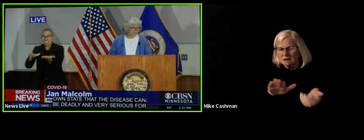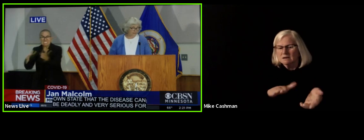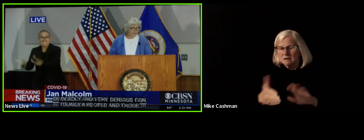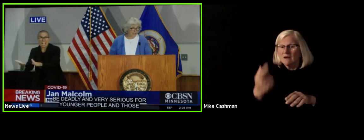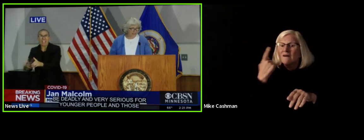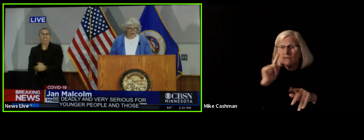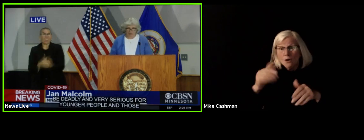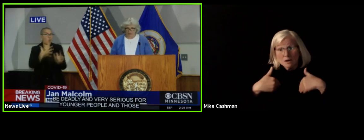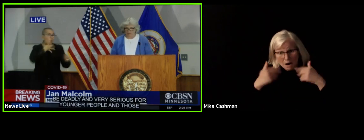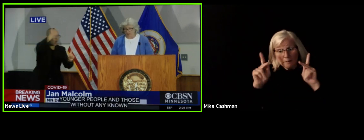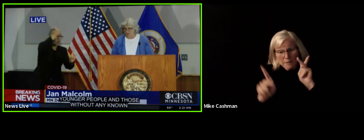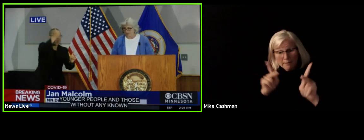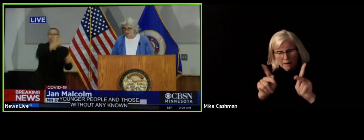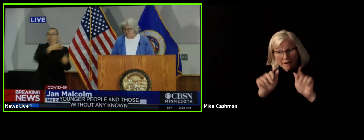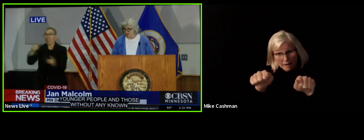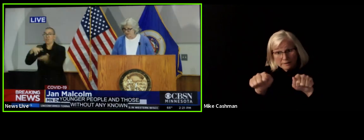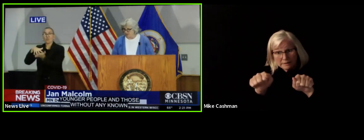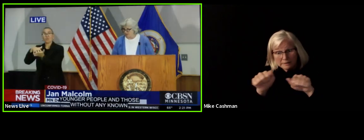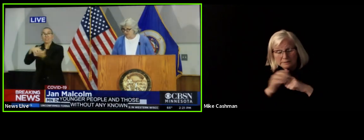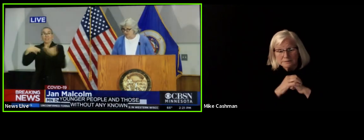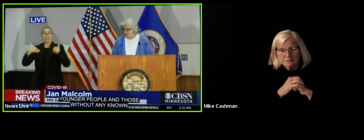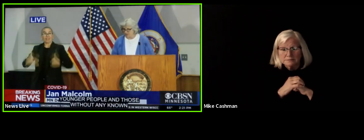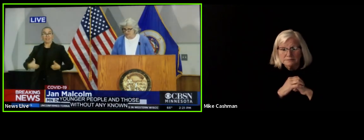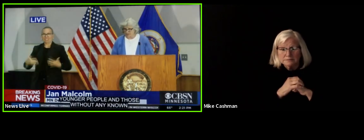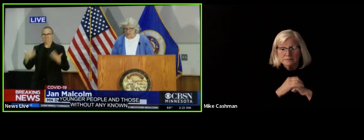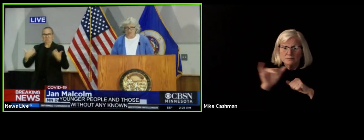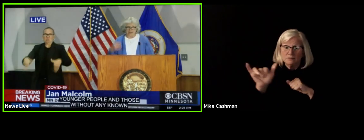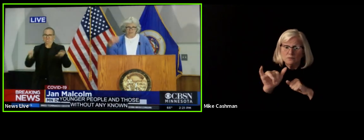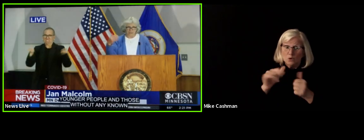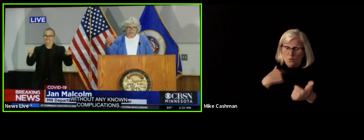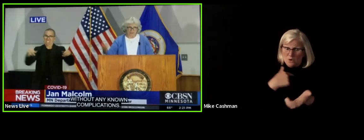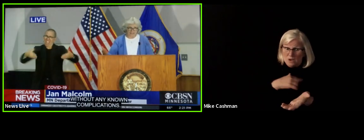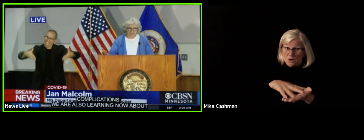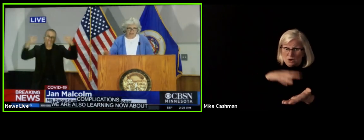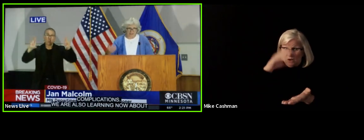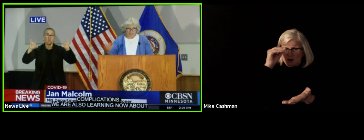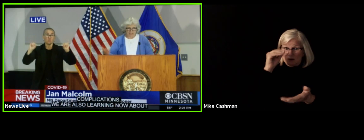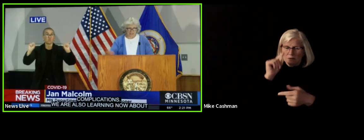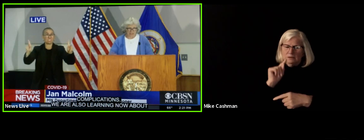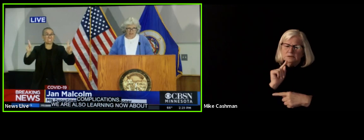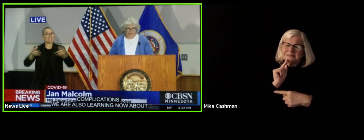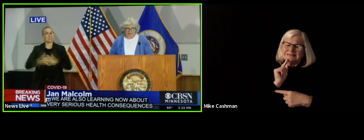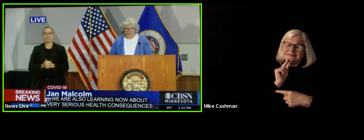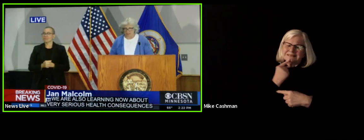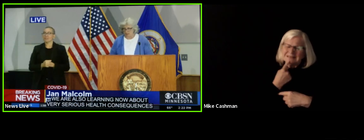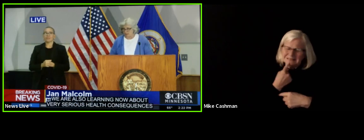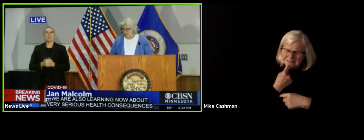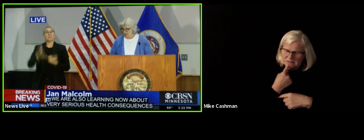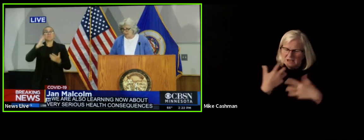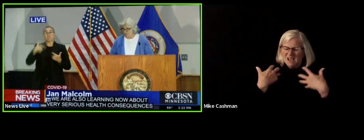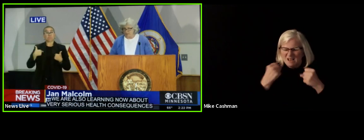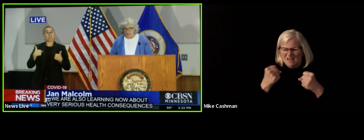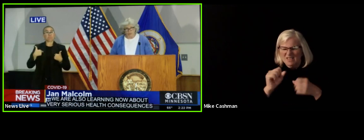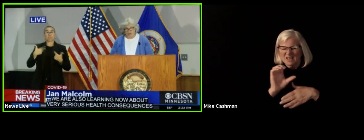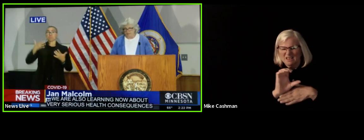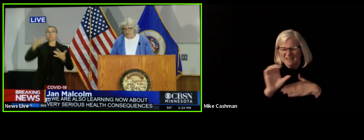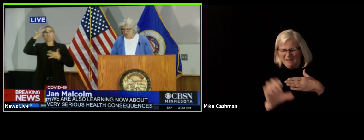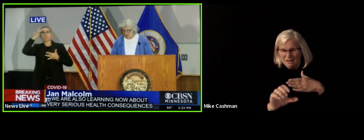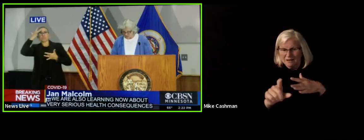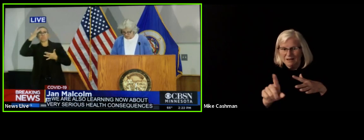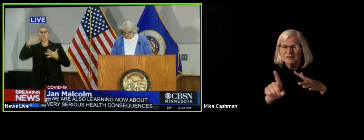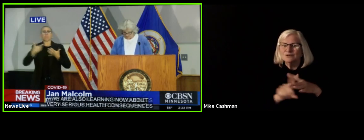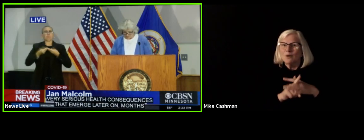also learning now about very serious health consequences that emerge later on, months later in some cases, in people who had